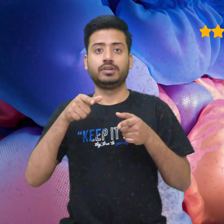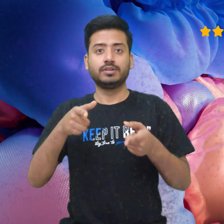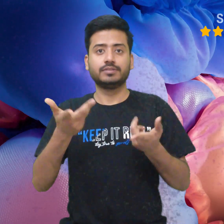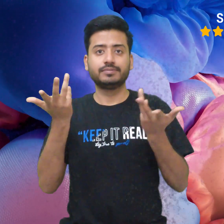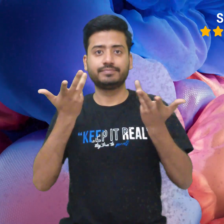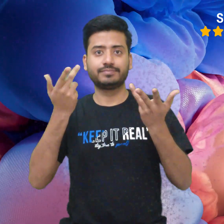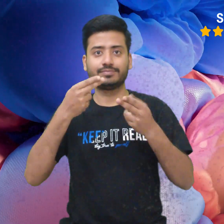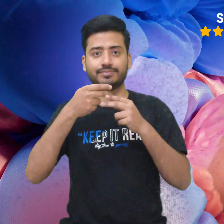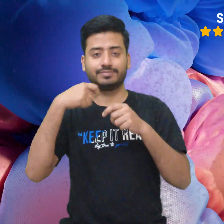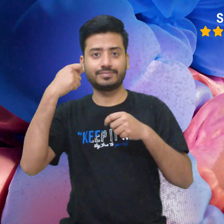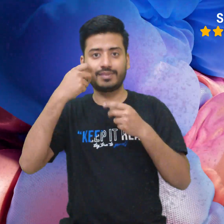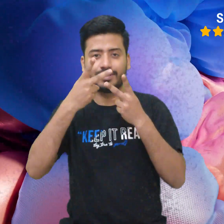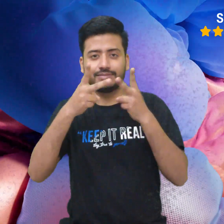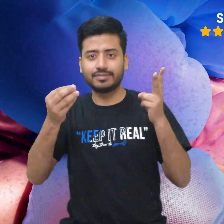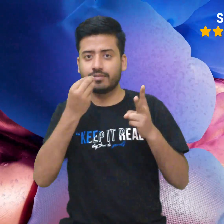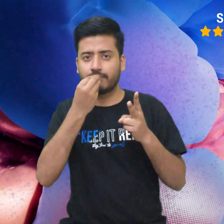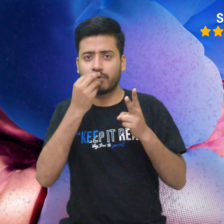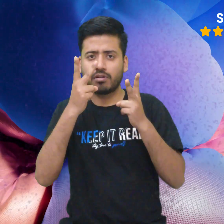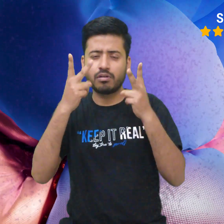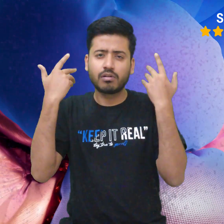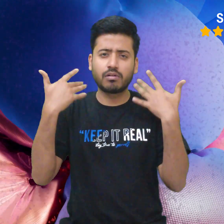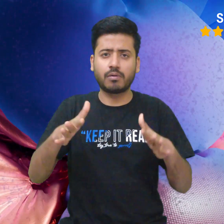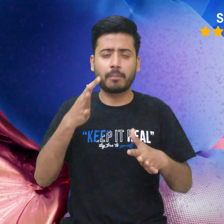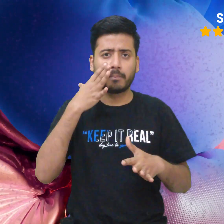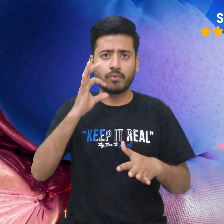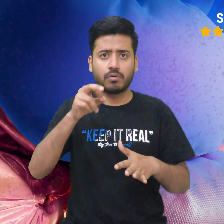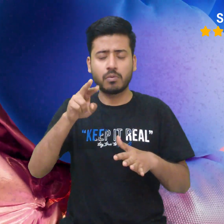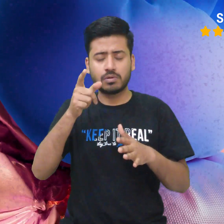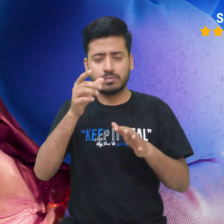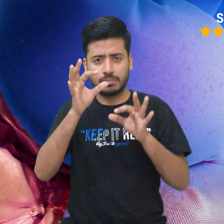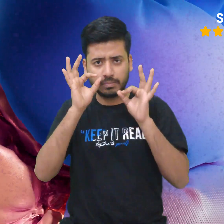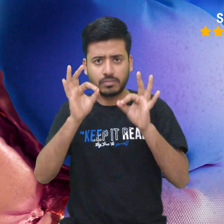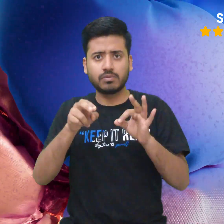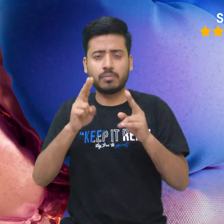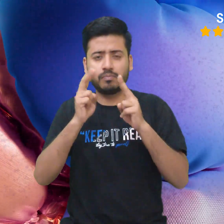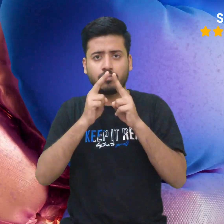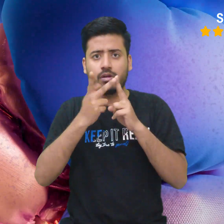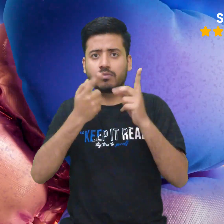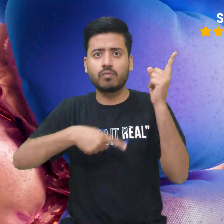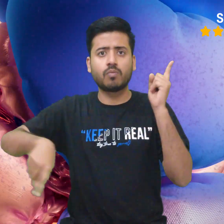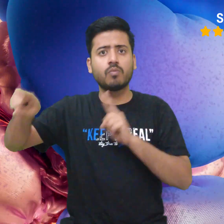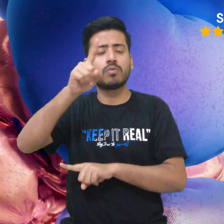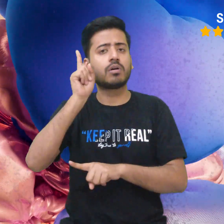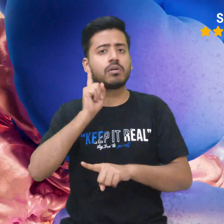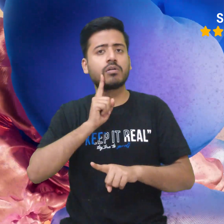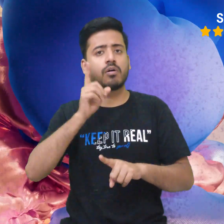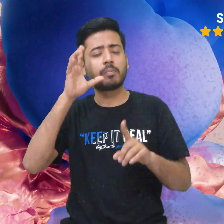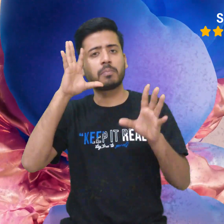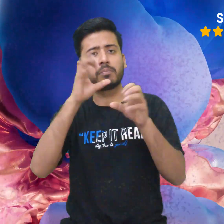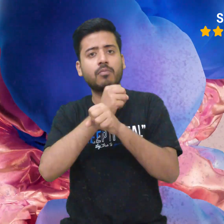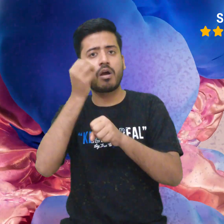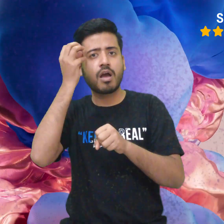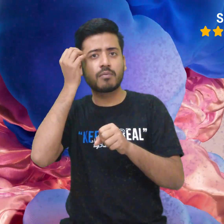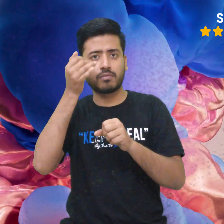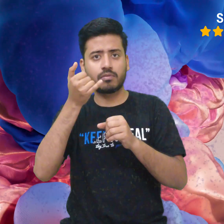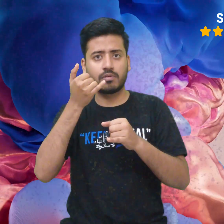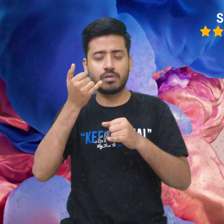Here's how you avoid stomach pain when eating instant noodles with Coke. Stay updated with the latest in tech, science, culture,